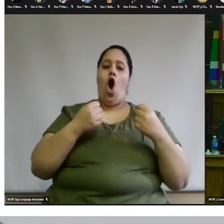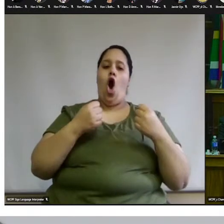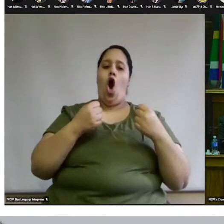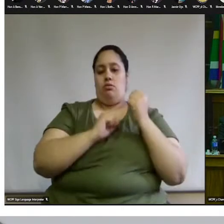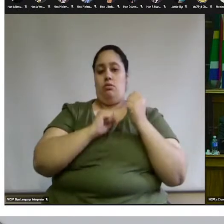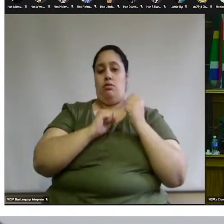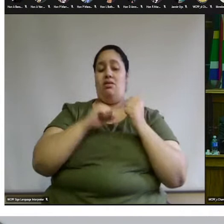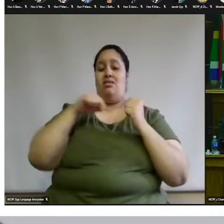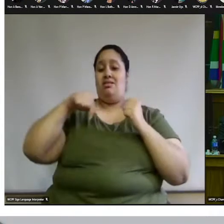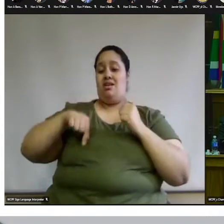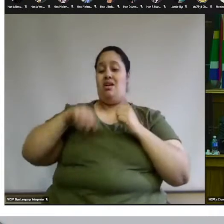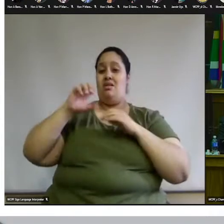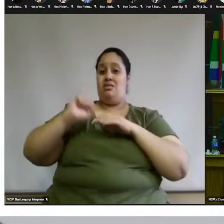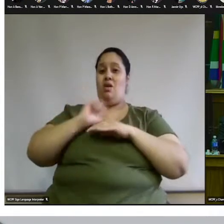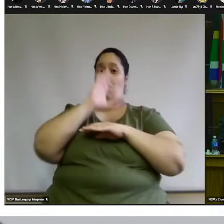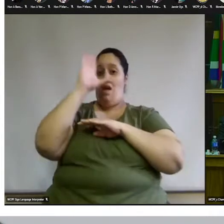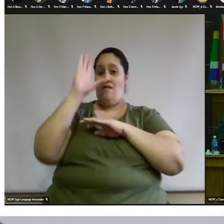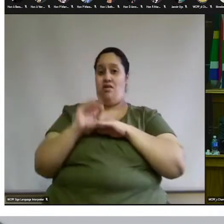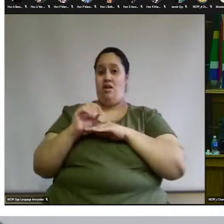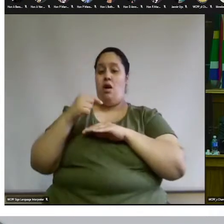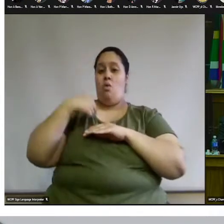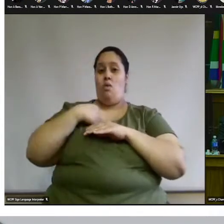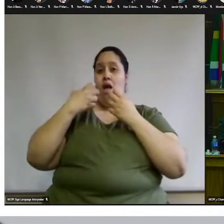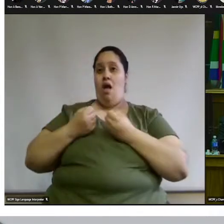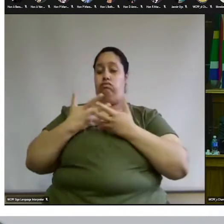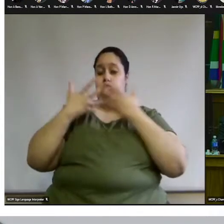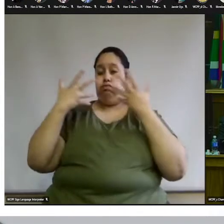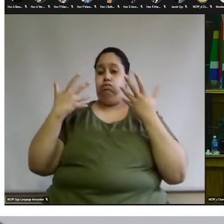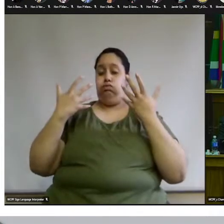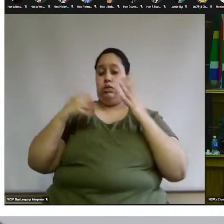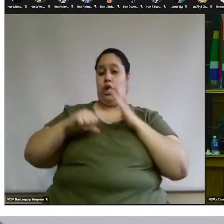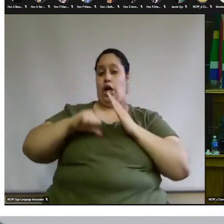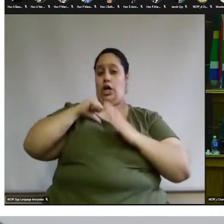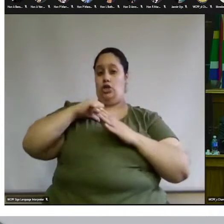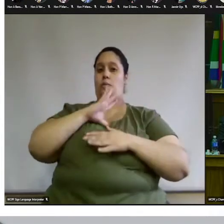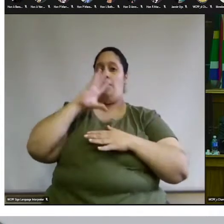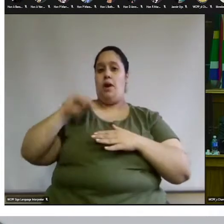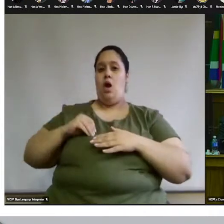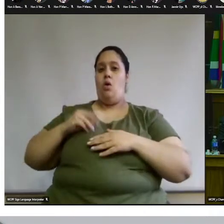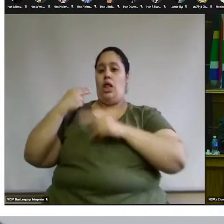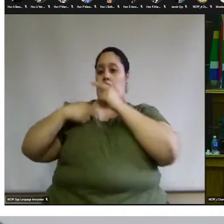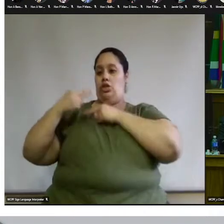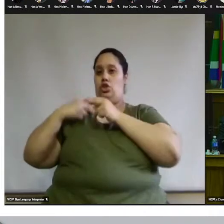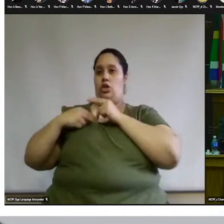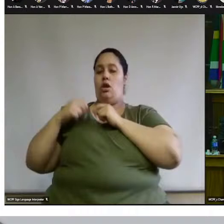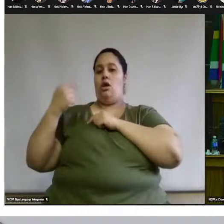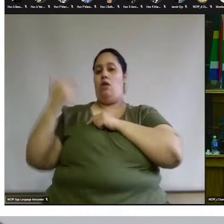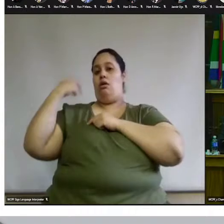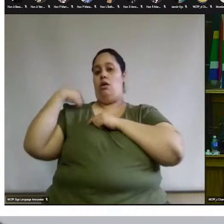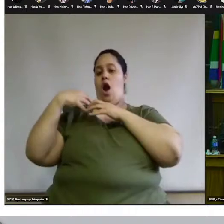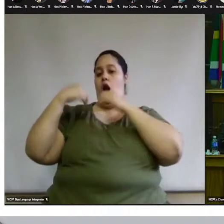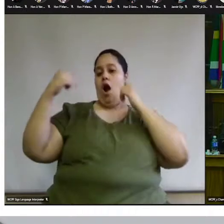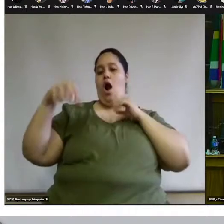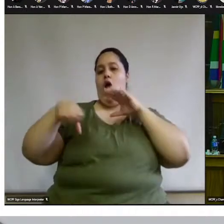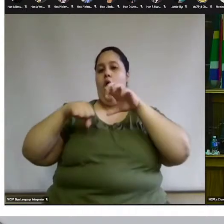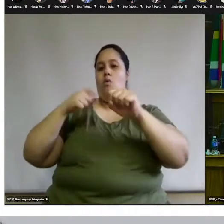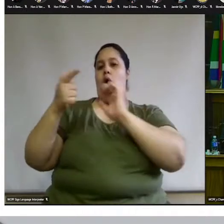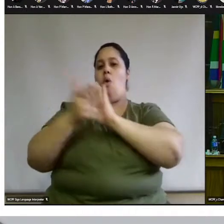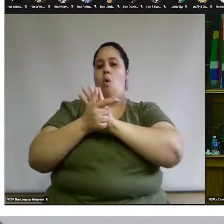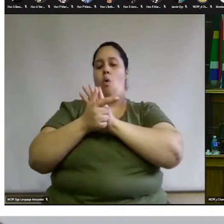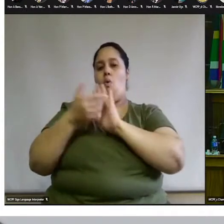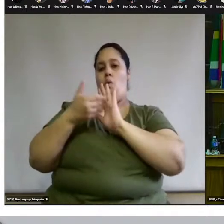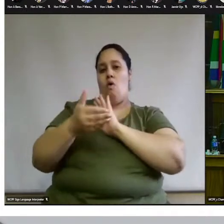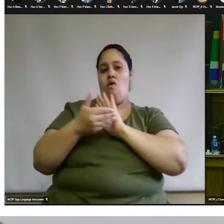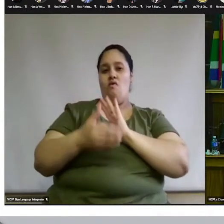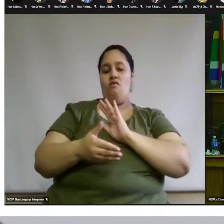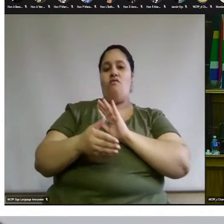proud history of resistance against colonialism and unjust laws. The Khoi and San tribes have fought the Dutch